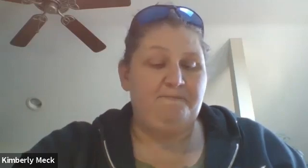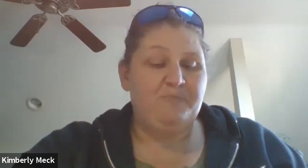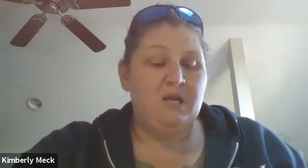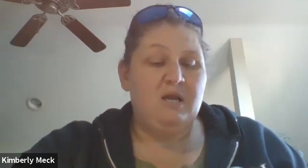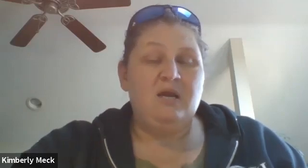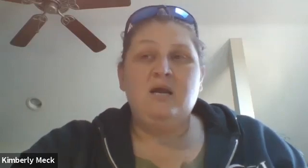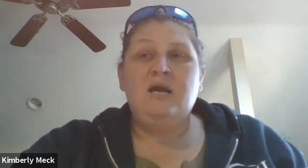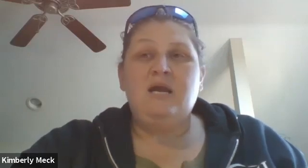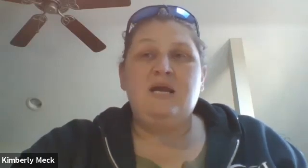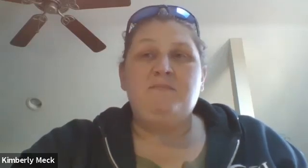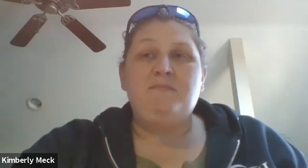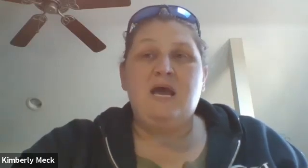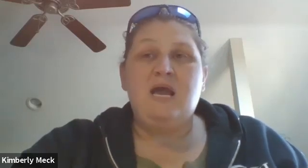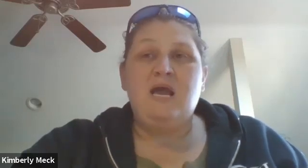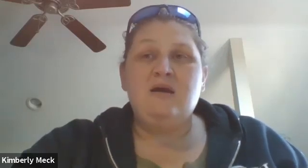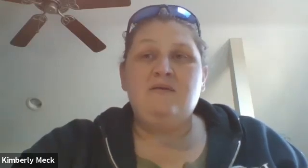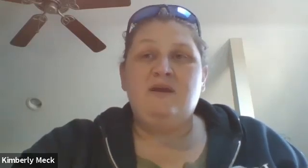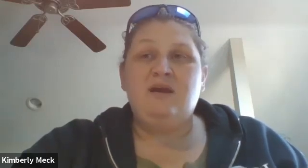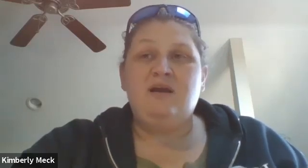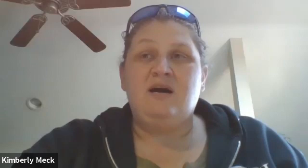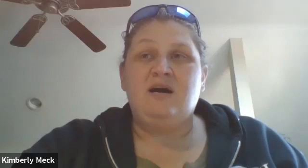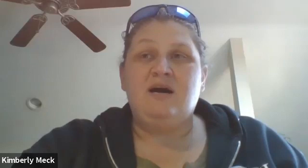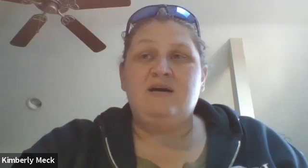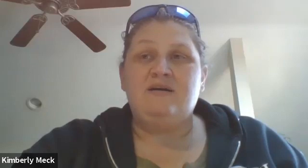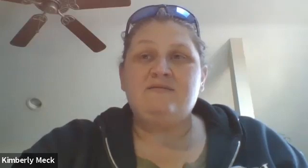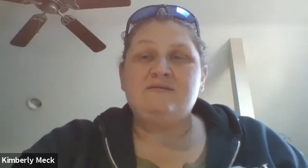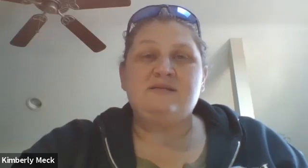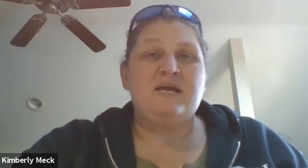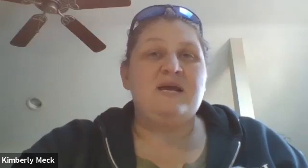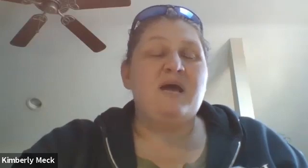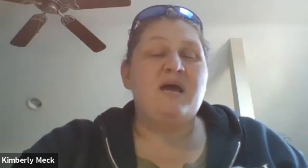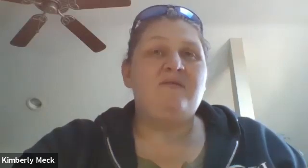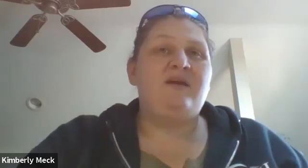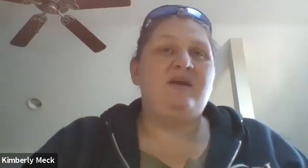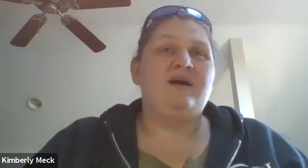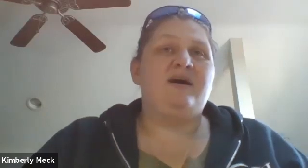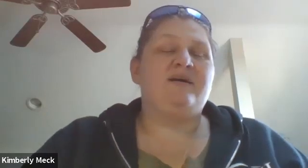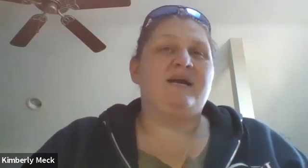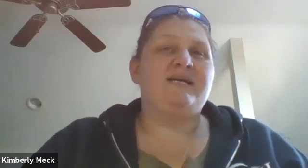quick time. In May, the